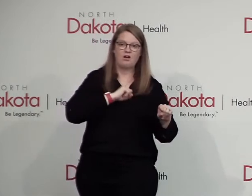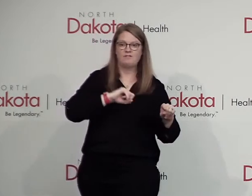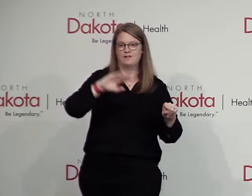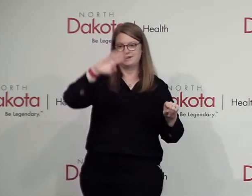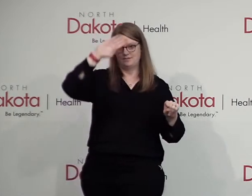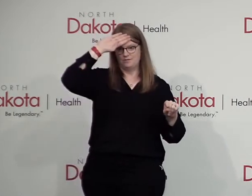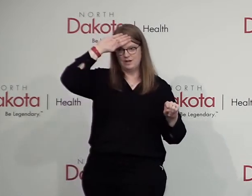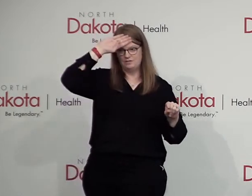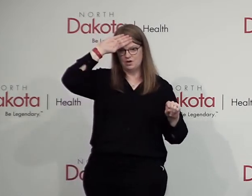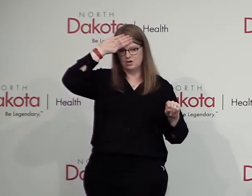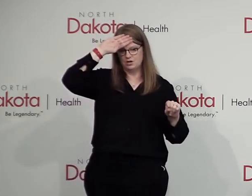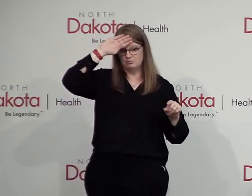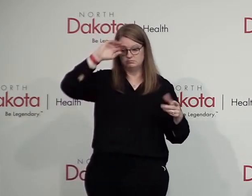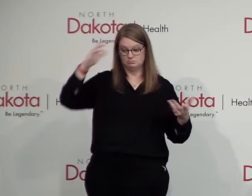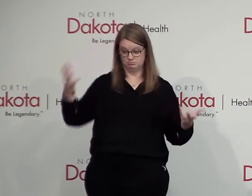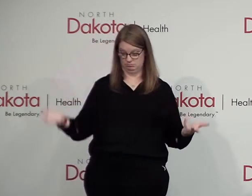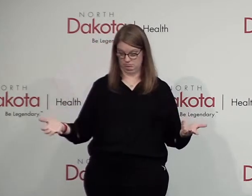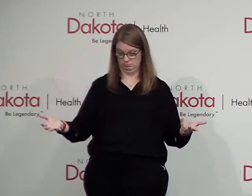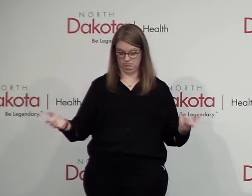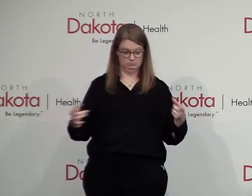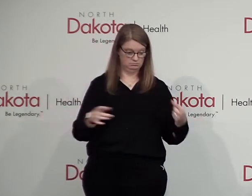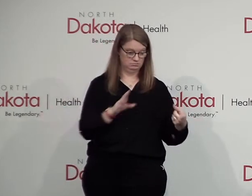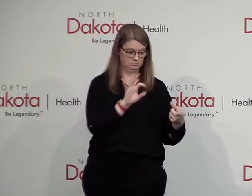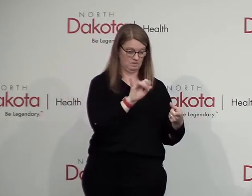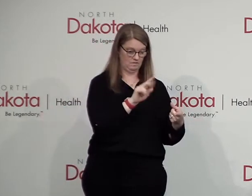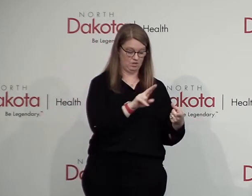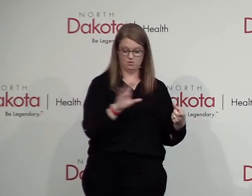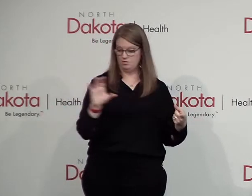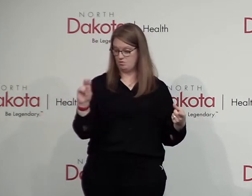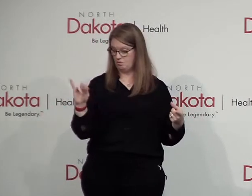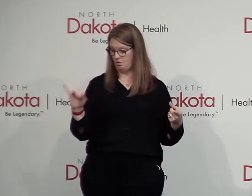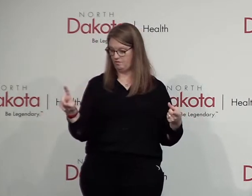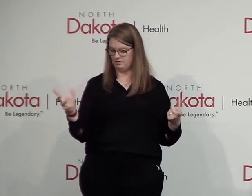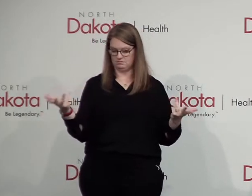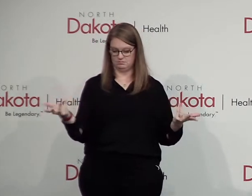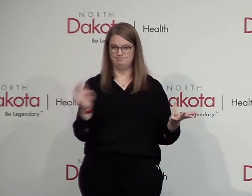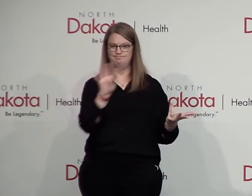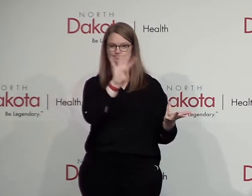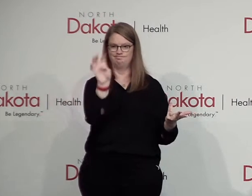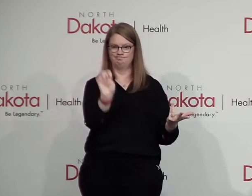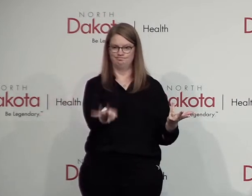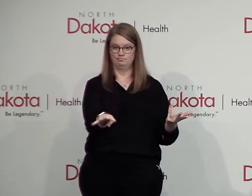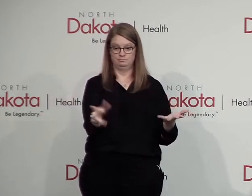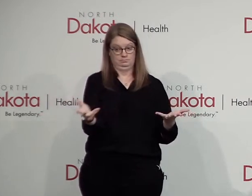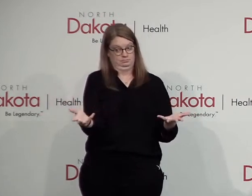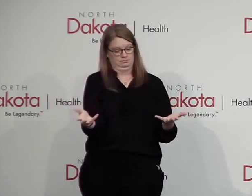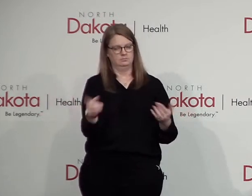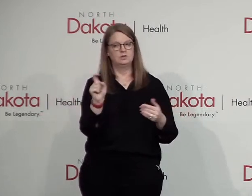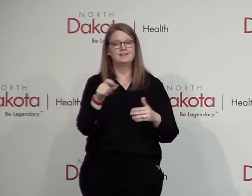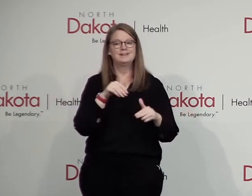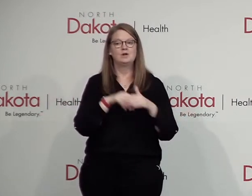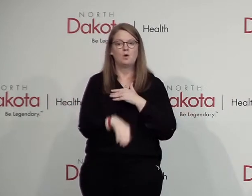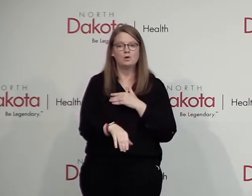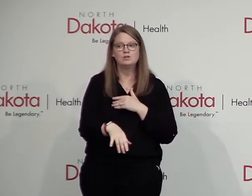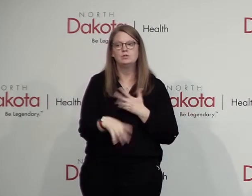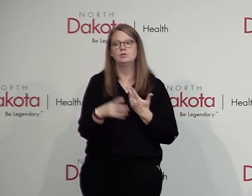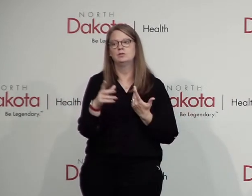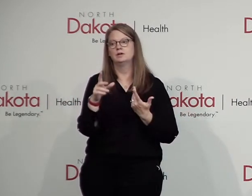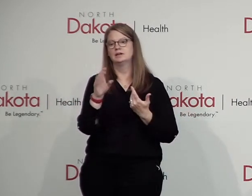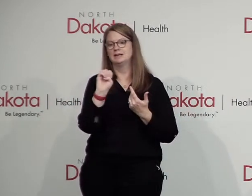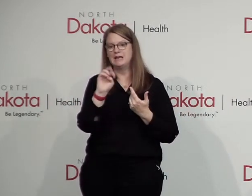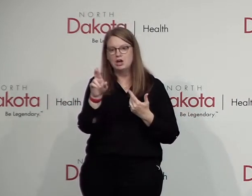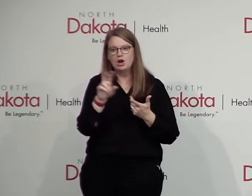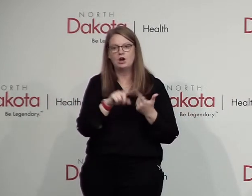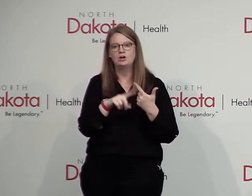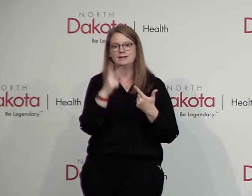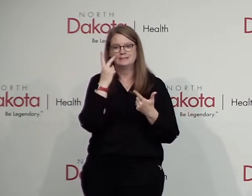fever, you're not going to know if you have influenza or if you had COVID. And so you're likely going to have to go into an urgent care, go into an